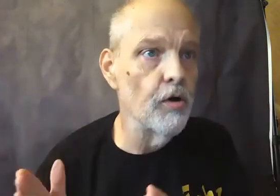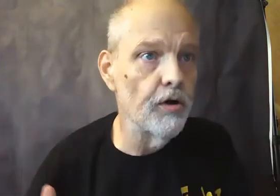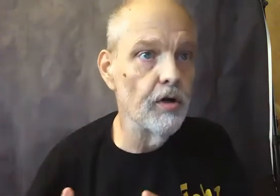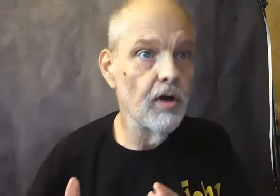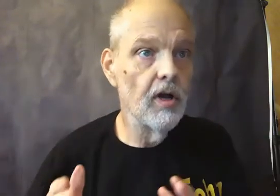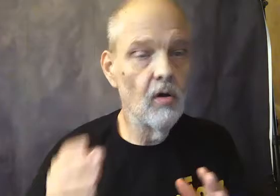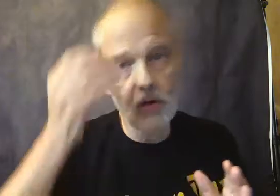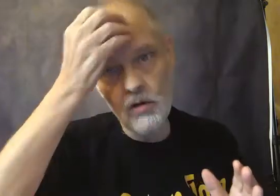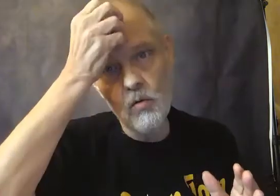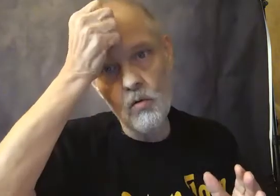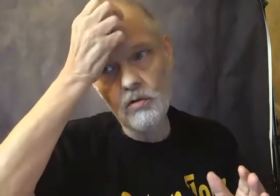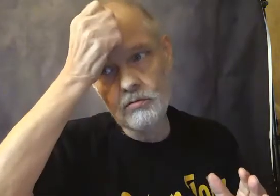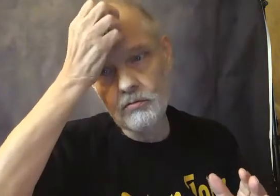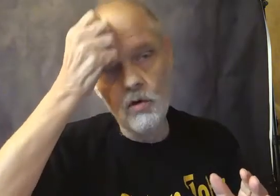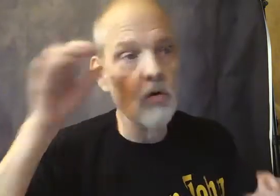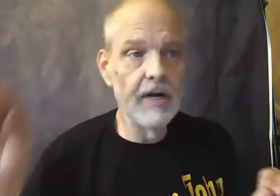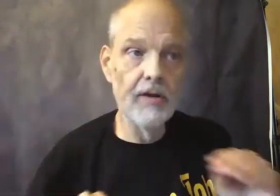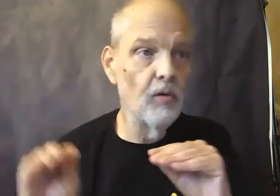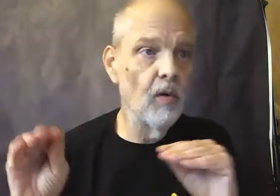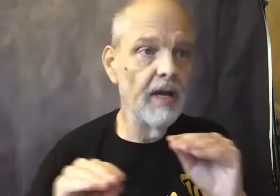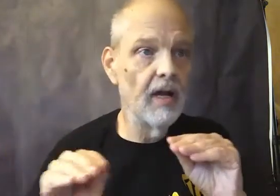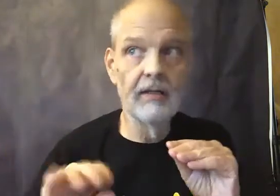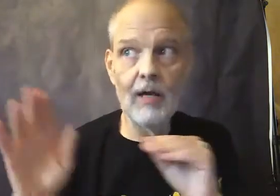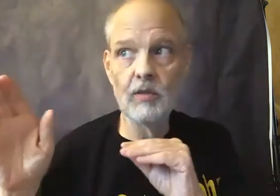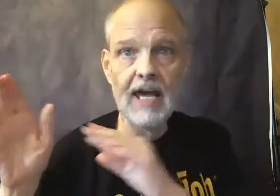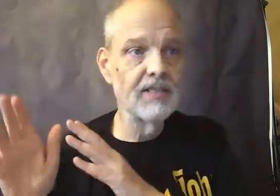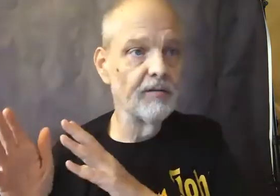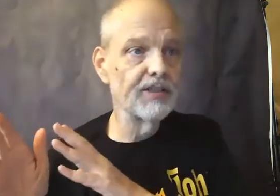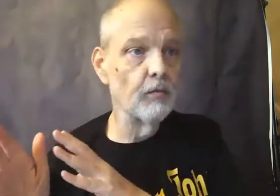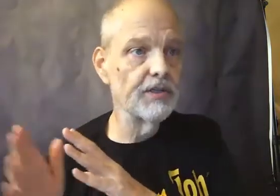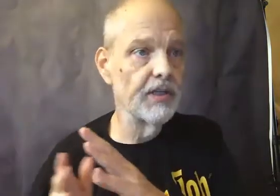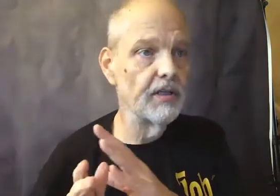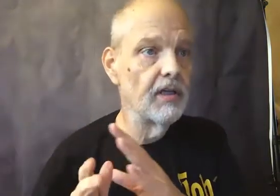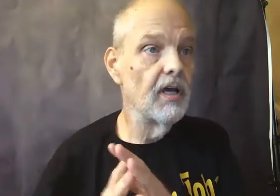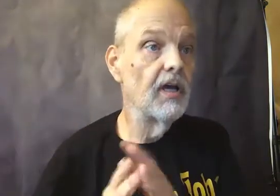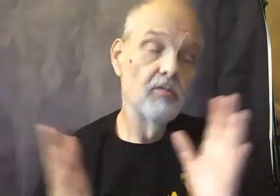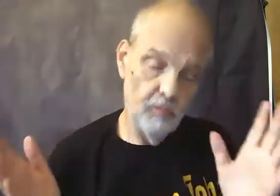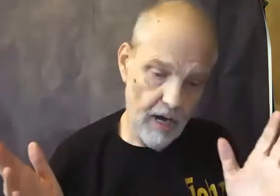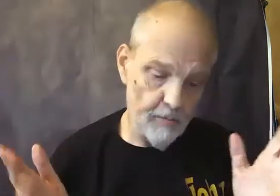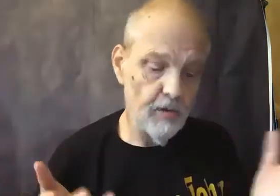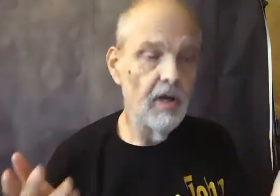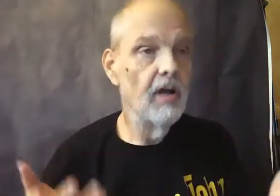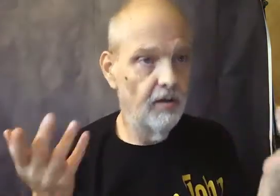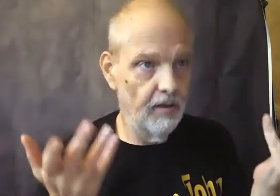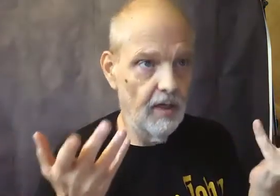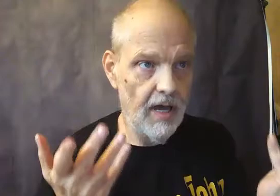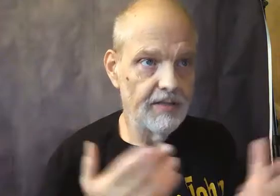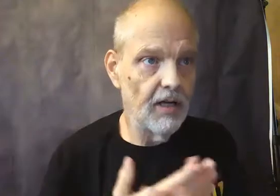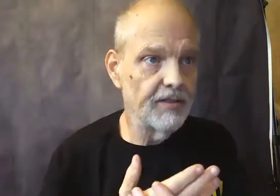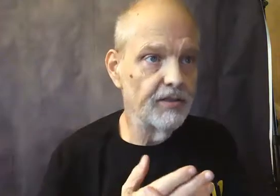order or any other way a language has of distinguishing grammar. ASL has to do